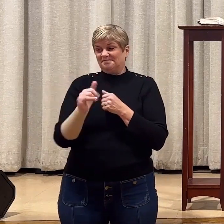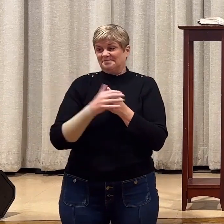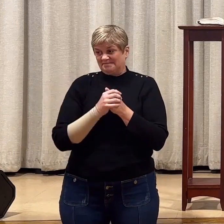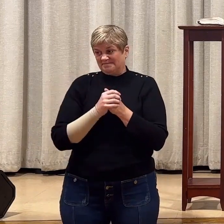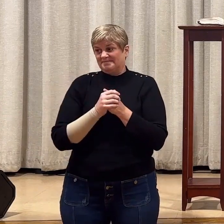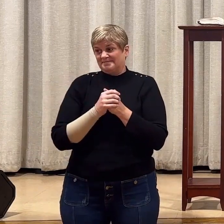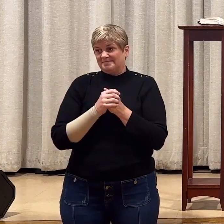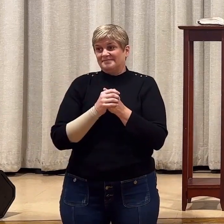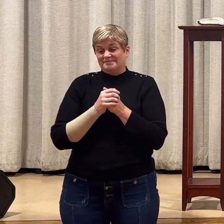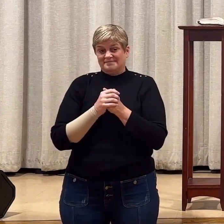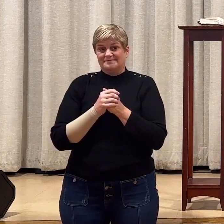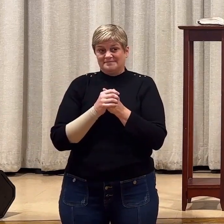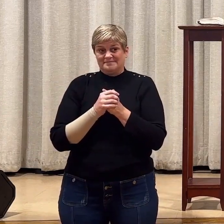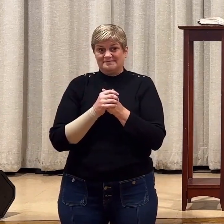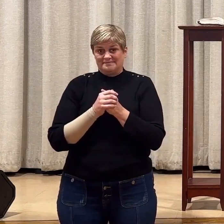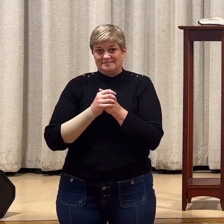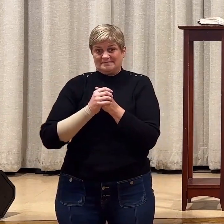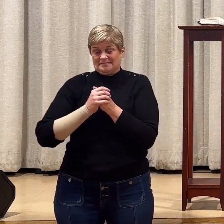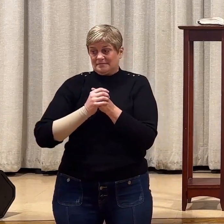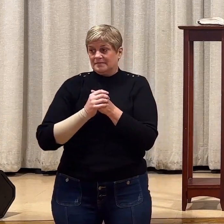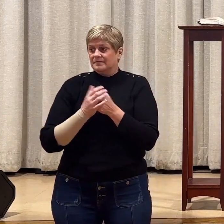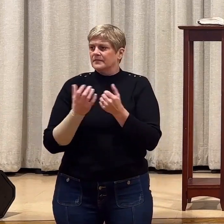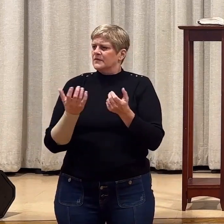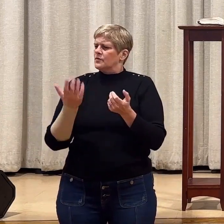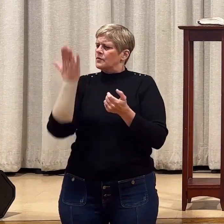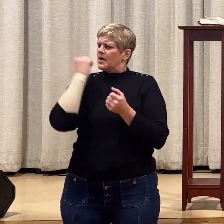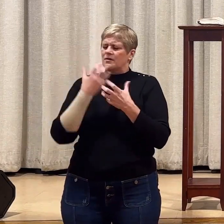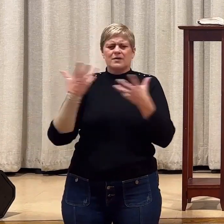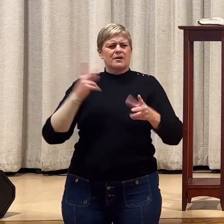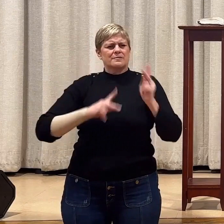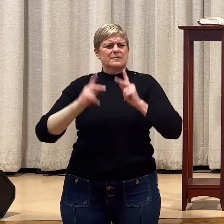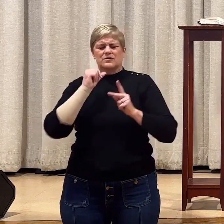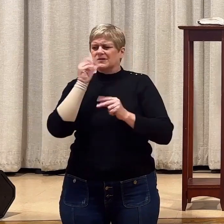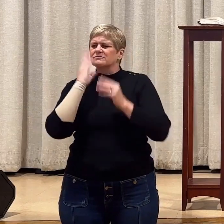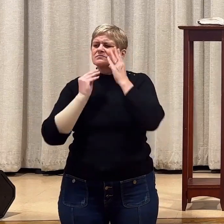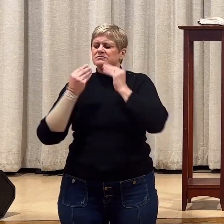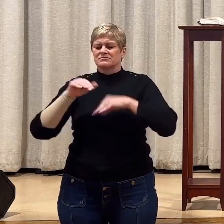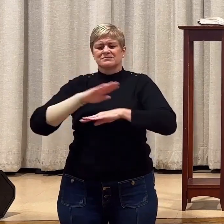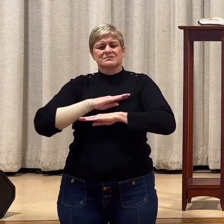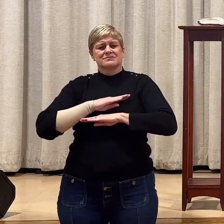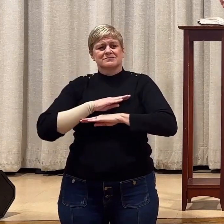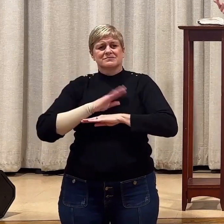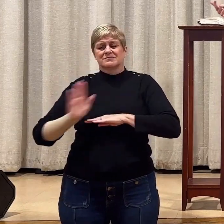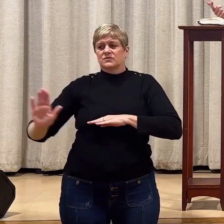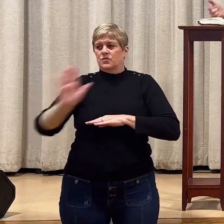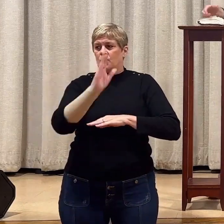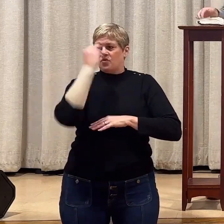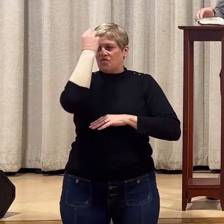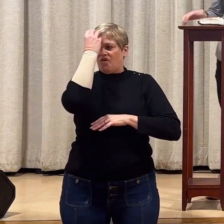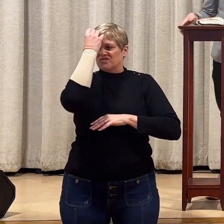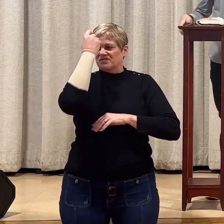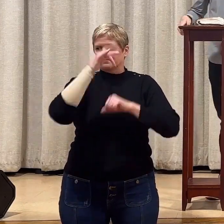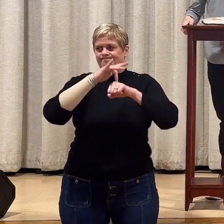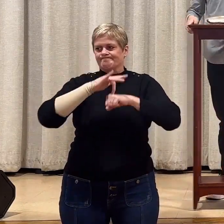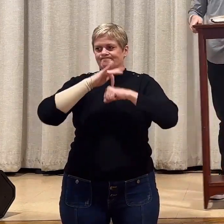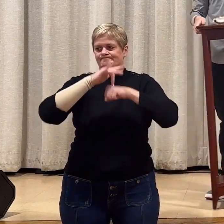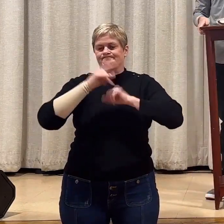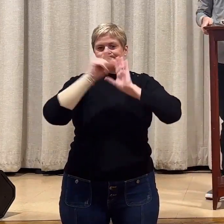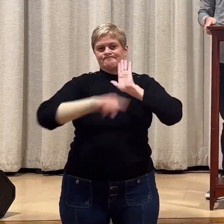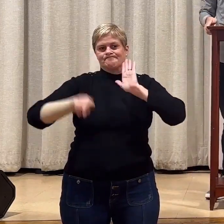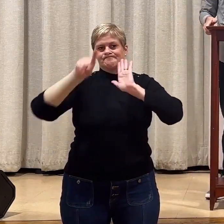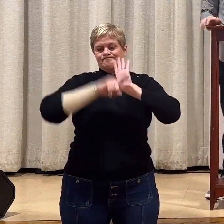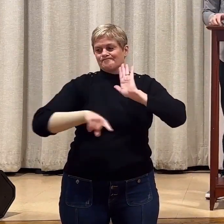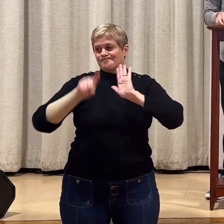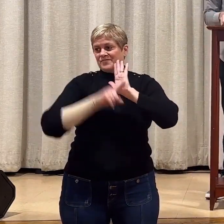the problem with the reason that a lot of us aren't content is because of the thoughts that we're thinking. We have